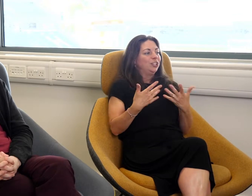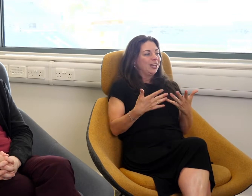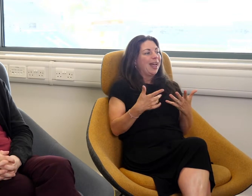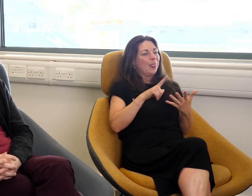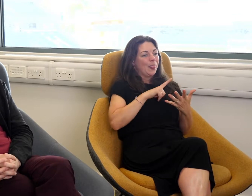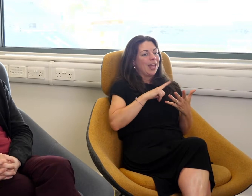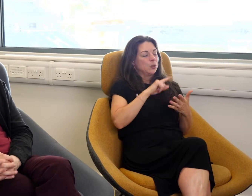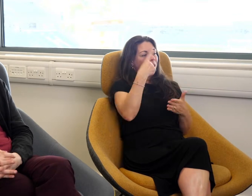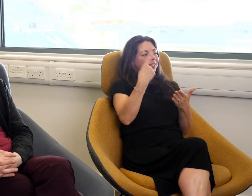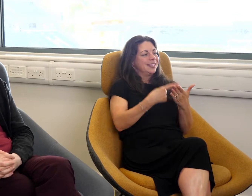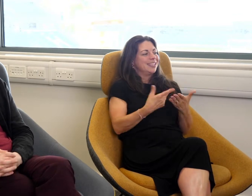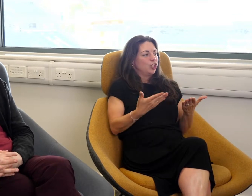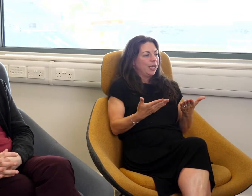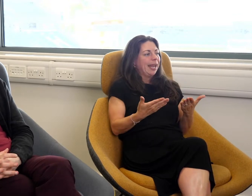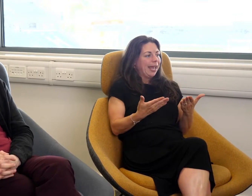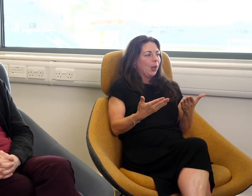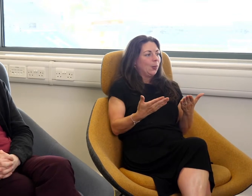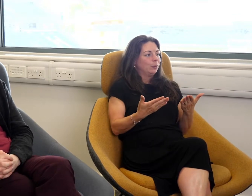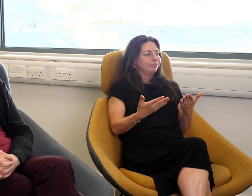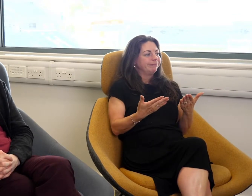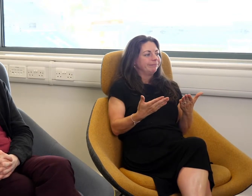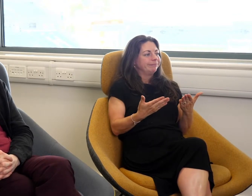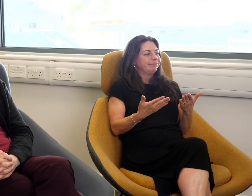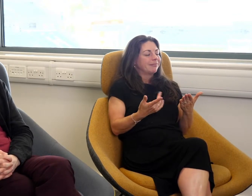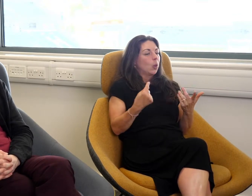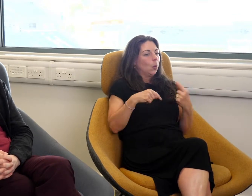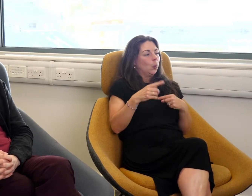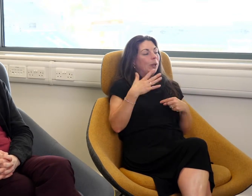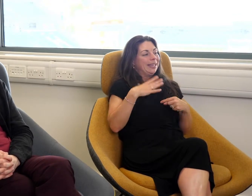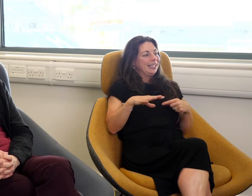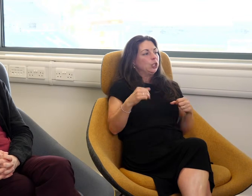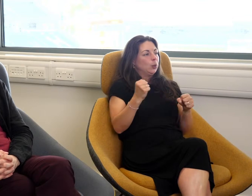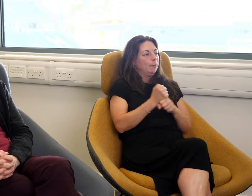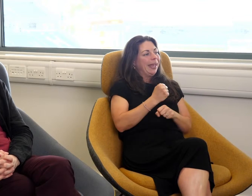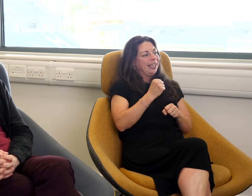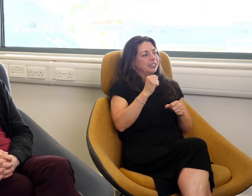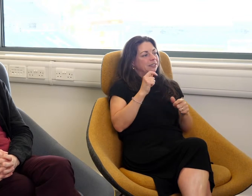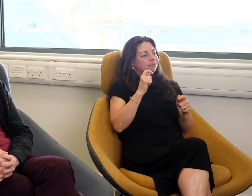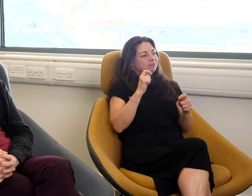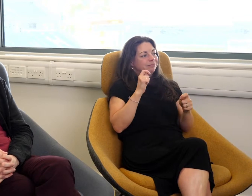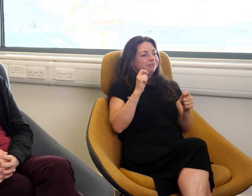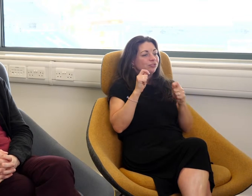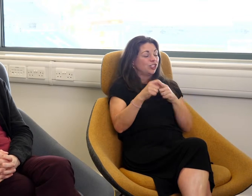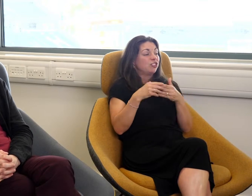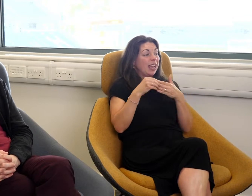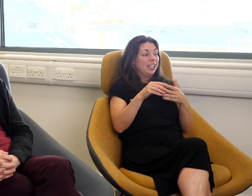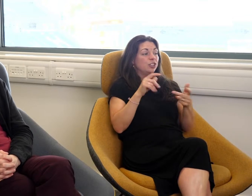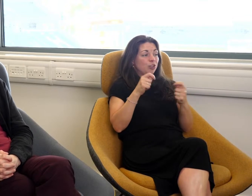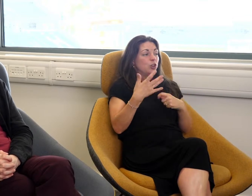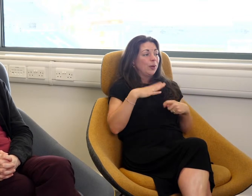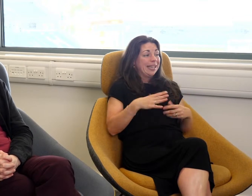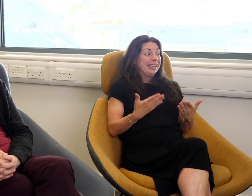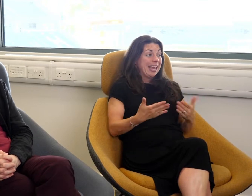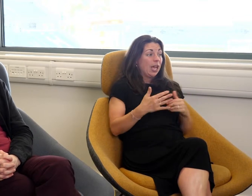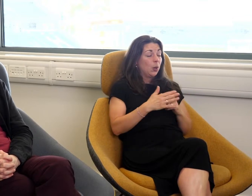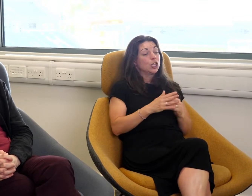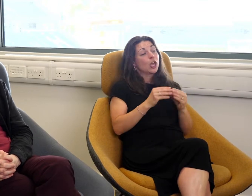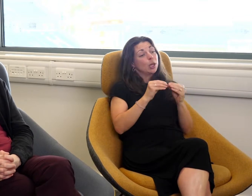to the conclusion that we now need to sort of make something happen here and have leadership change. So I appreciate the point. I think it